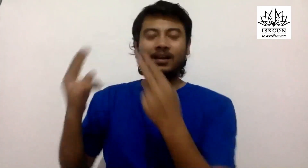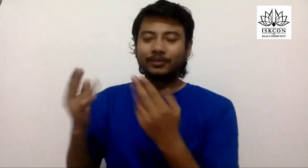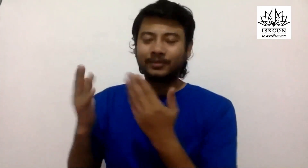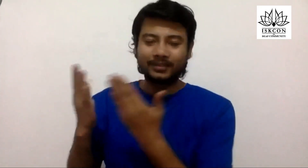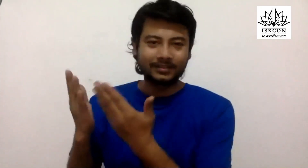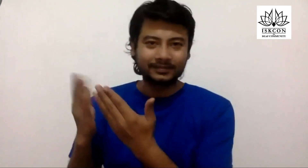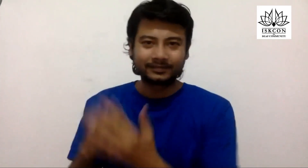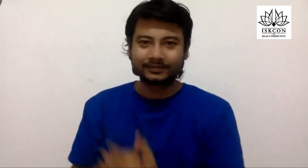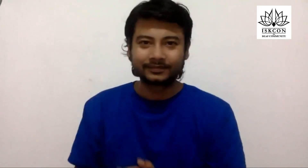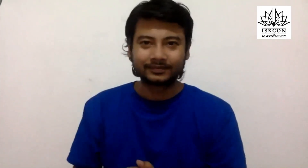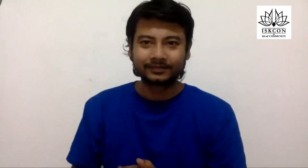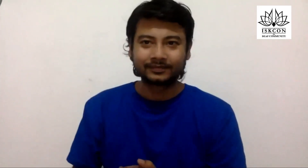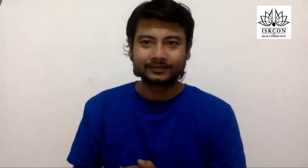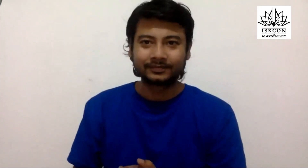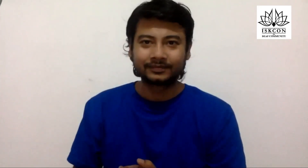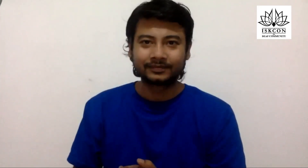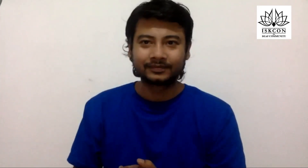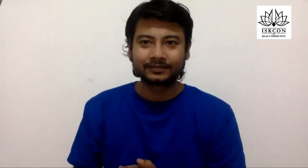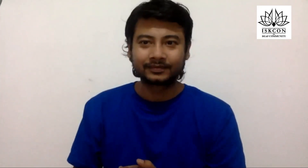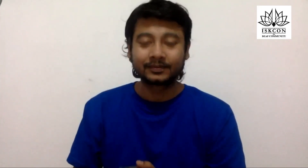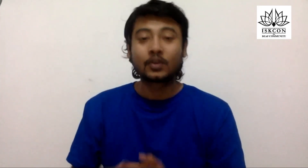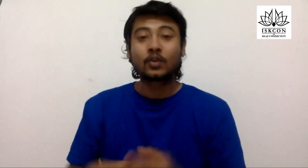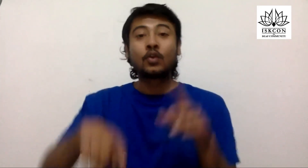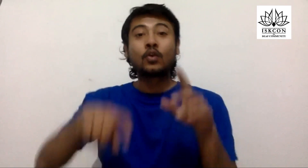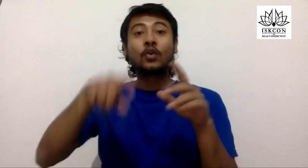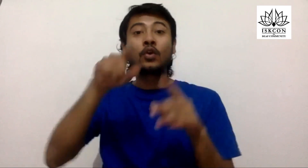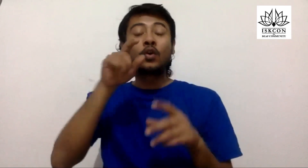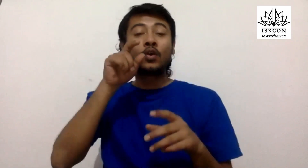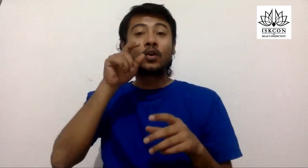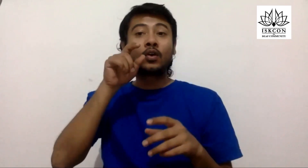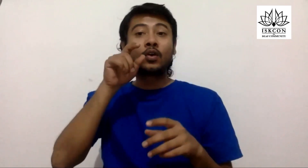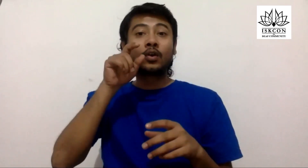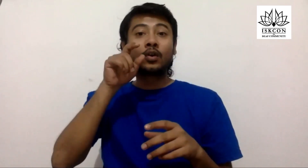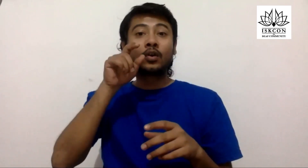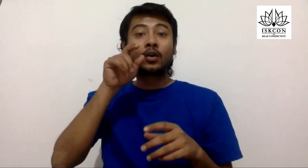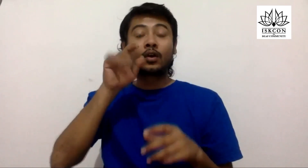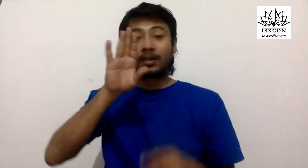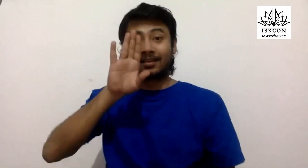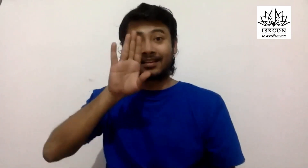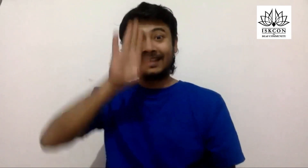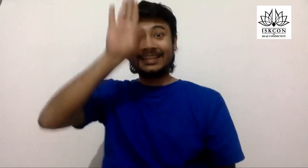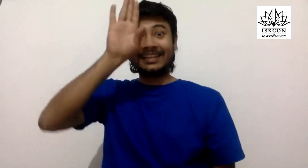just as the two sons of Kuber, Managreev and Nalukuvar,